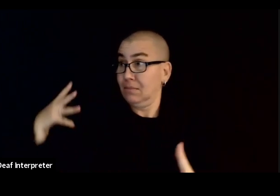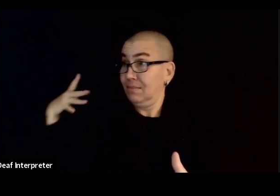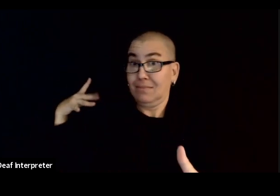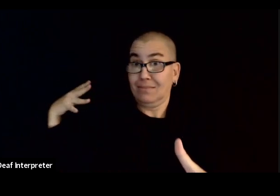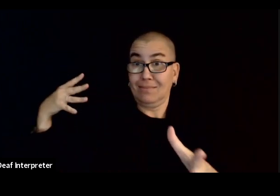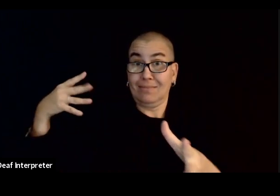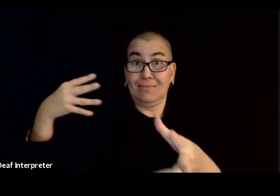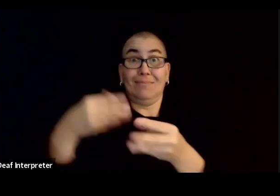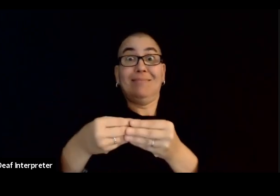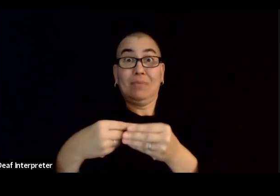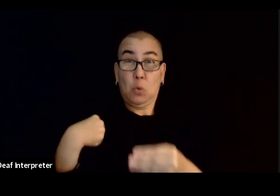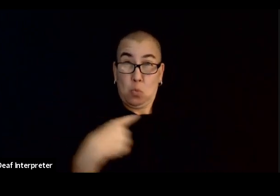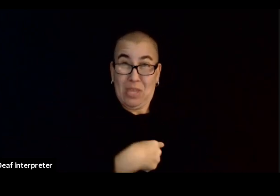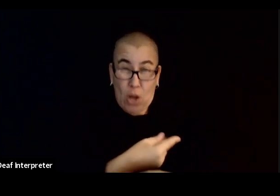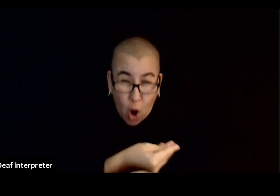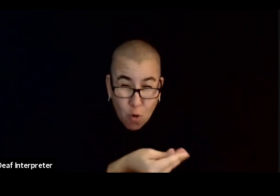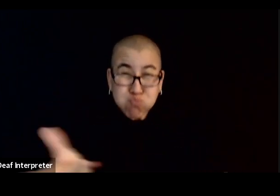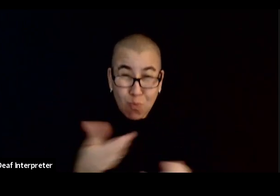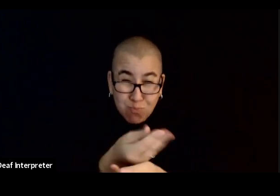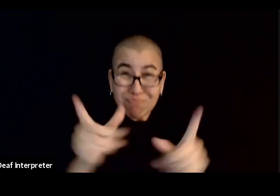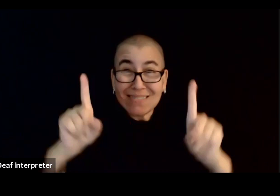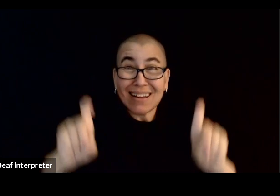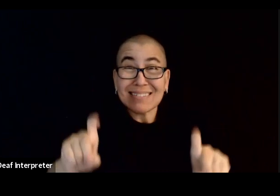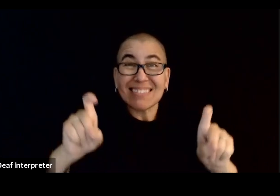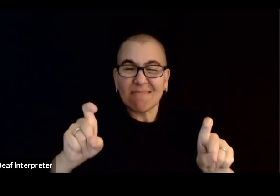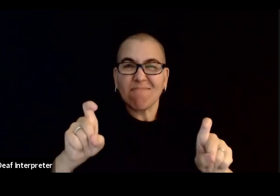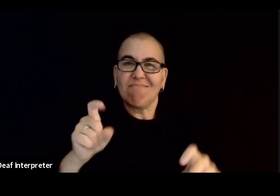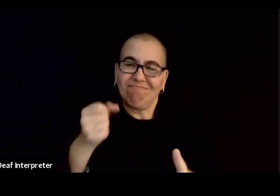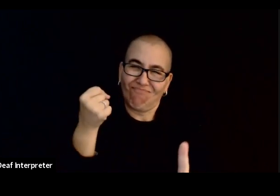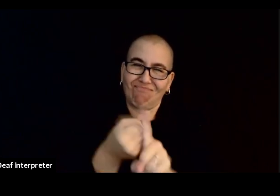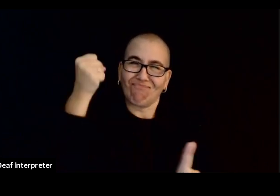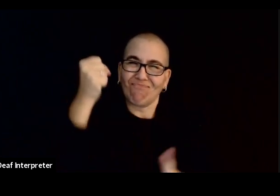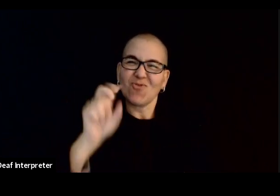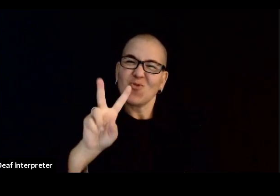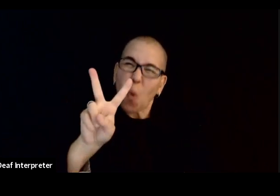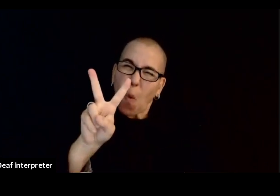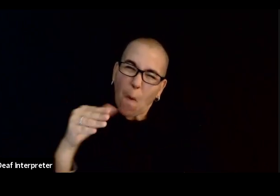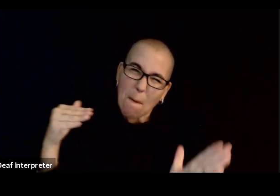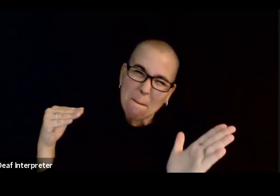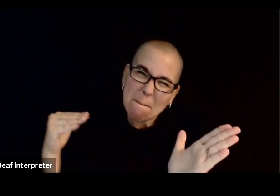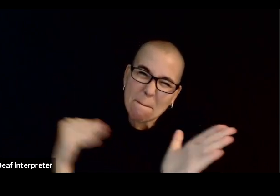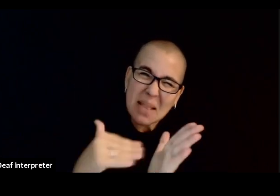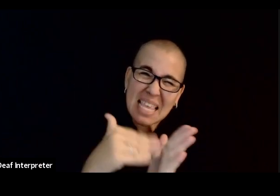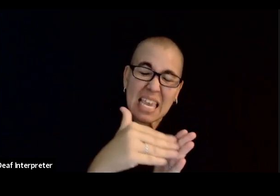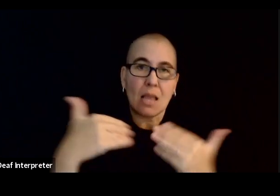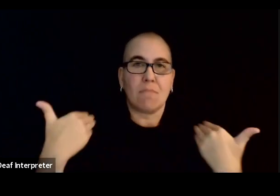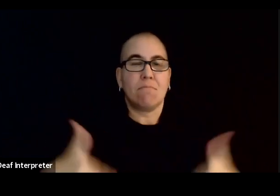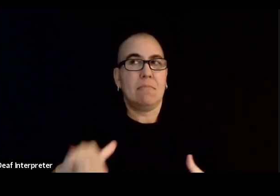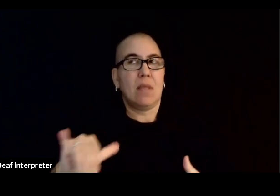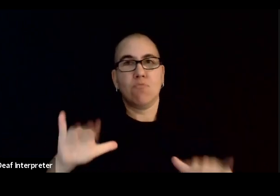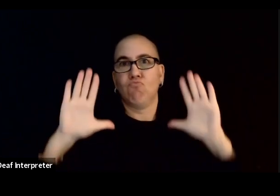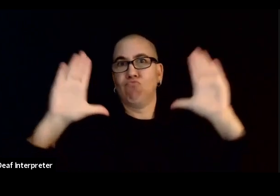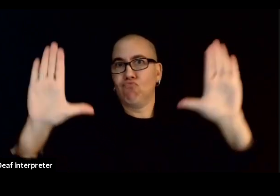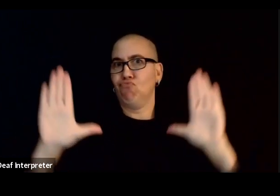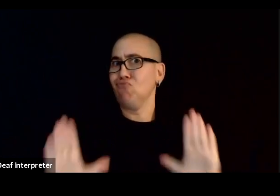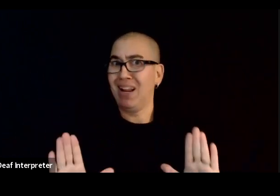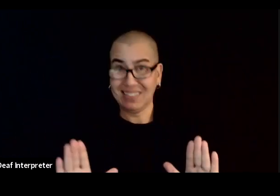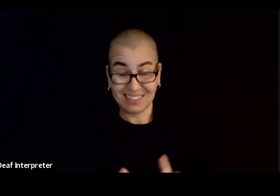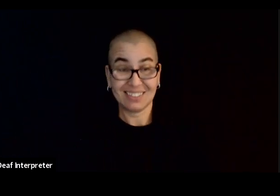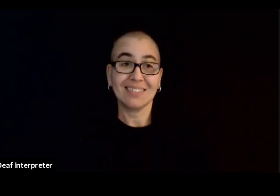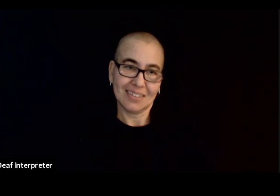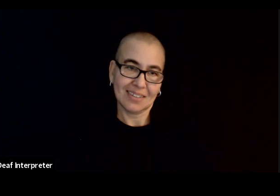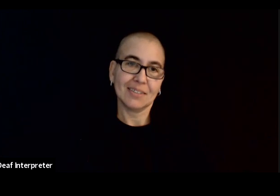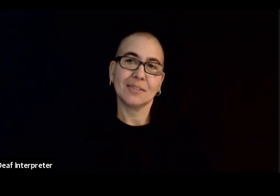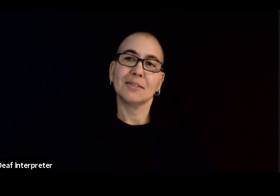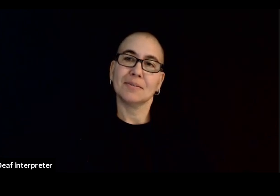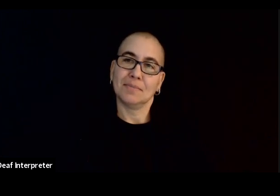yesterday. So that is a positive milestone. This weekly change, the weekly change in cases